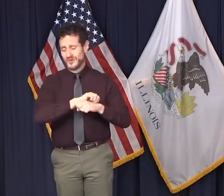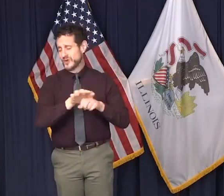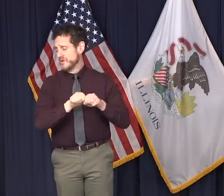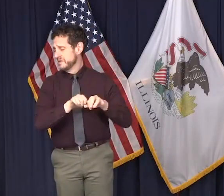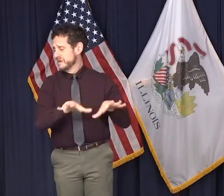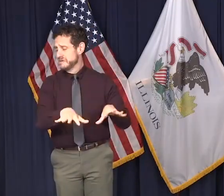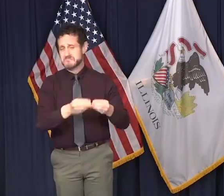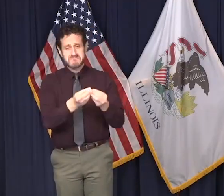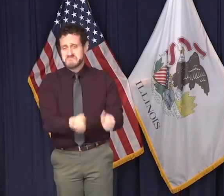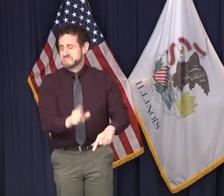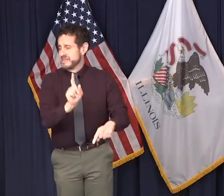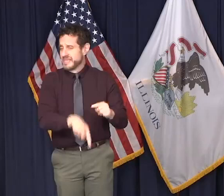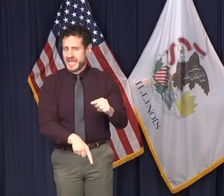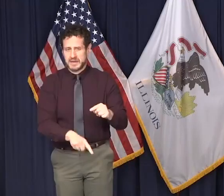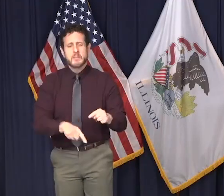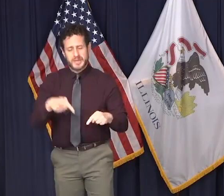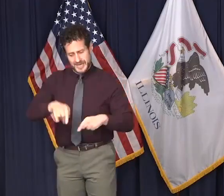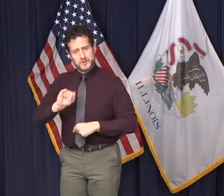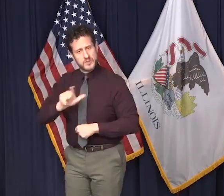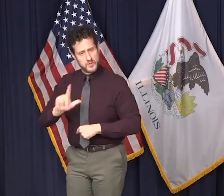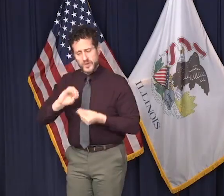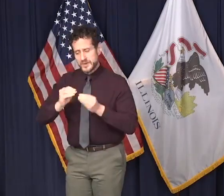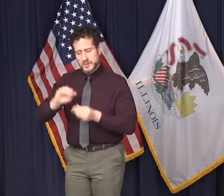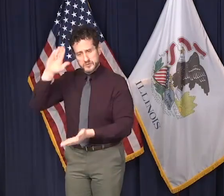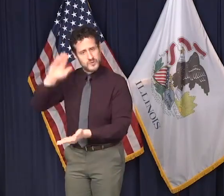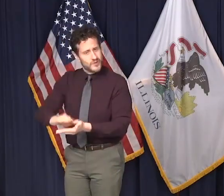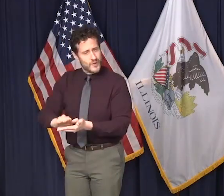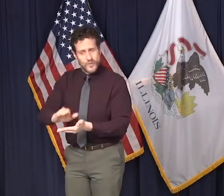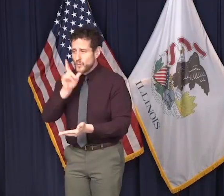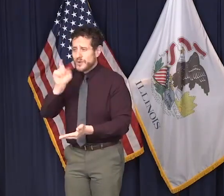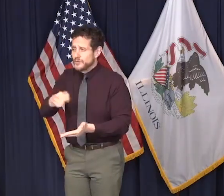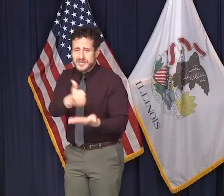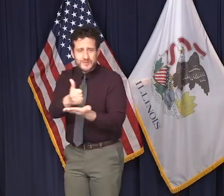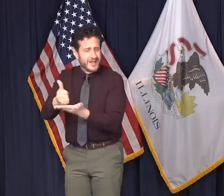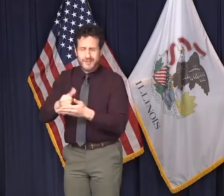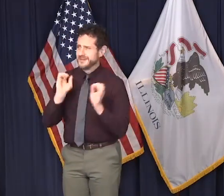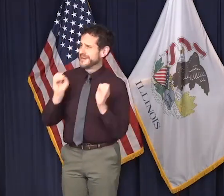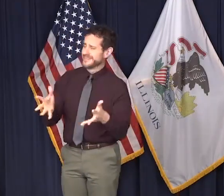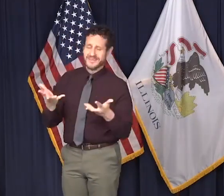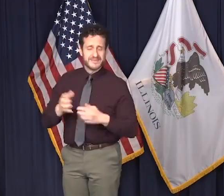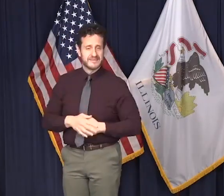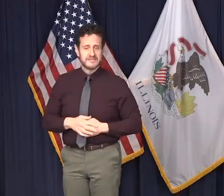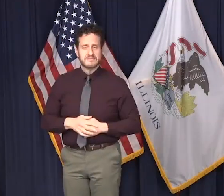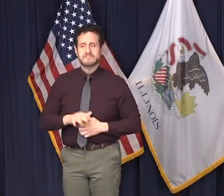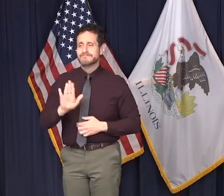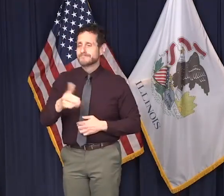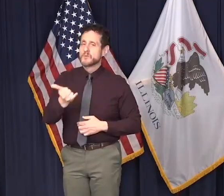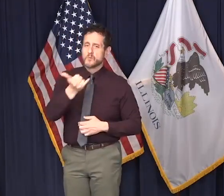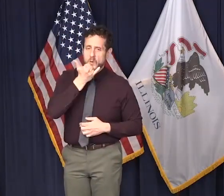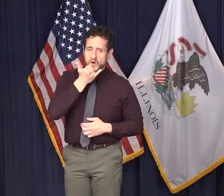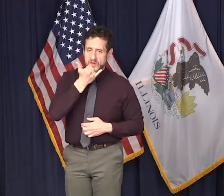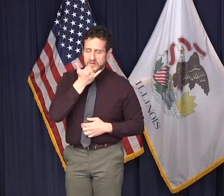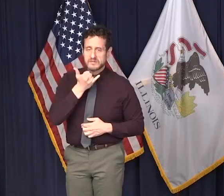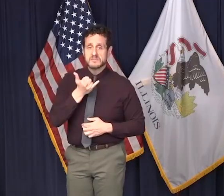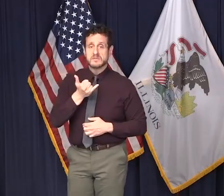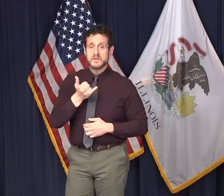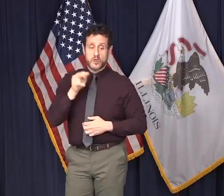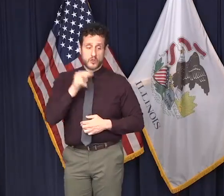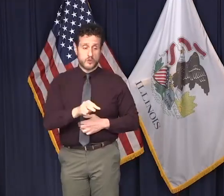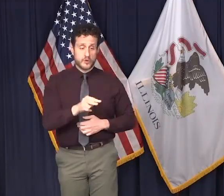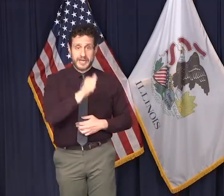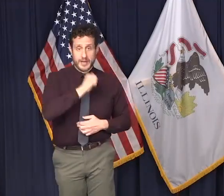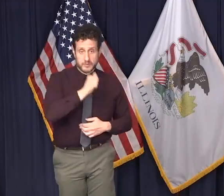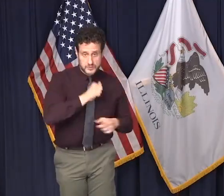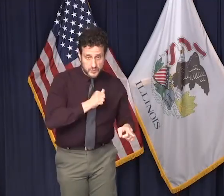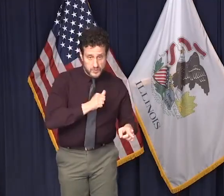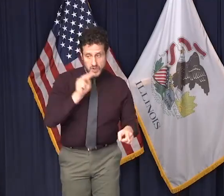low, we don't need to do anything about it. To them, I would say that in every one of the states like Arizona and